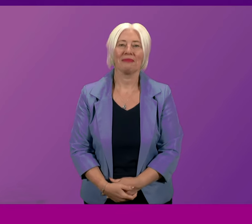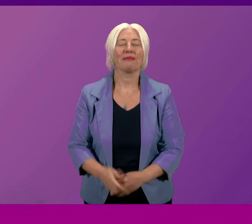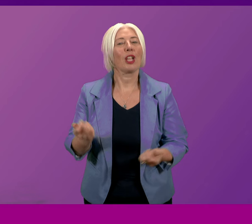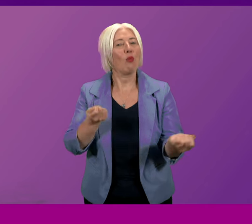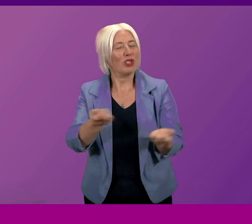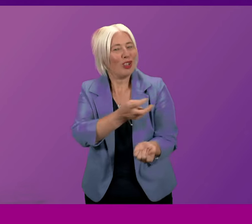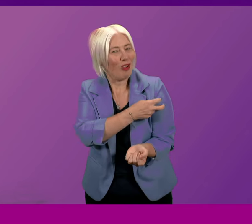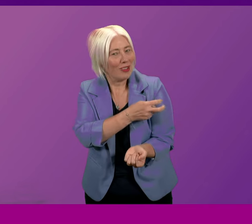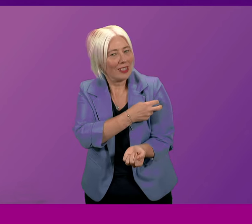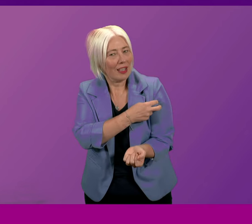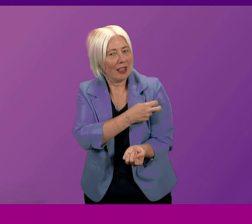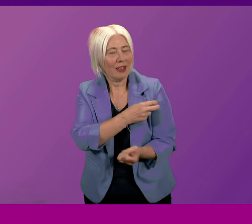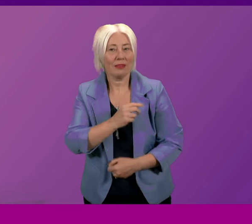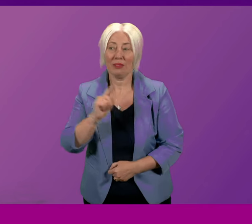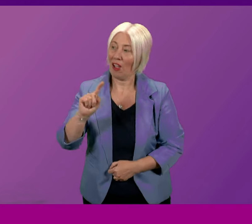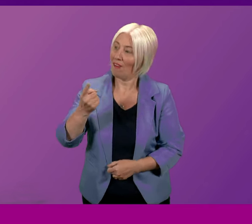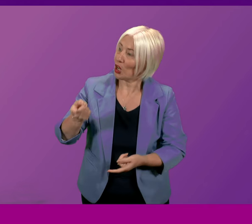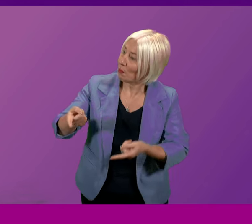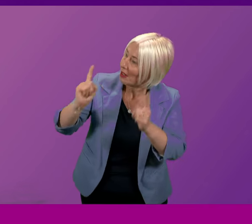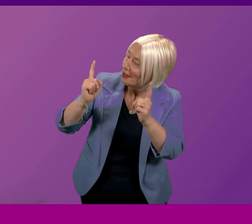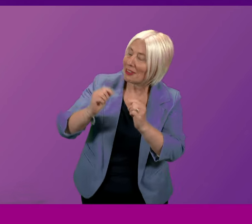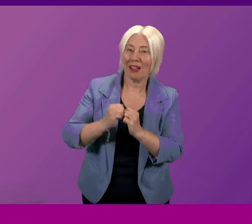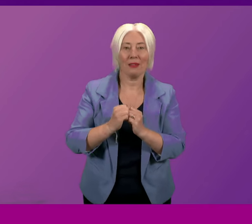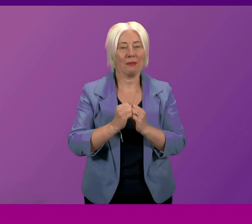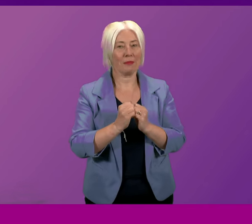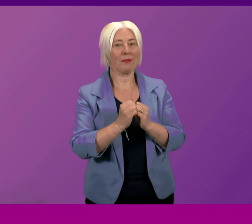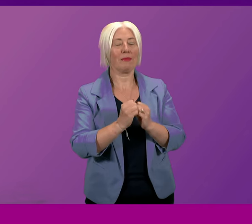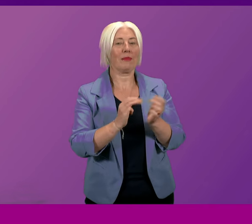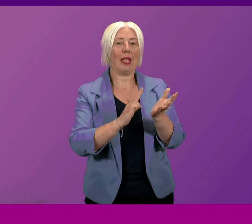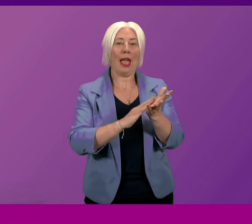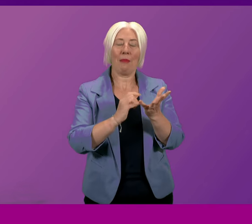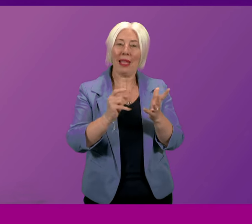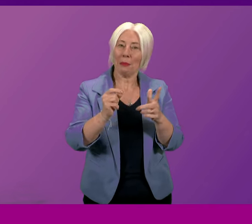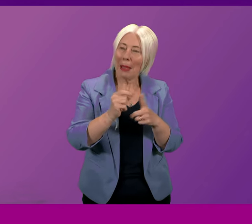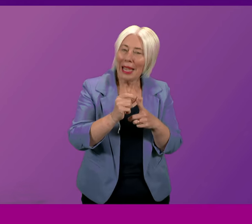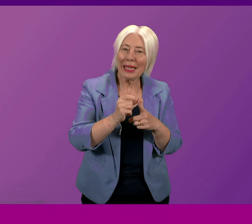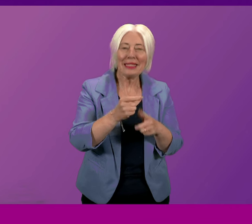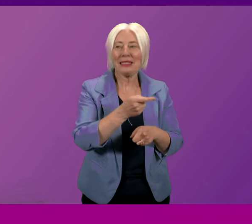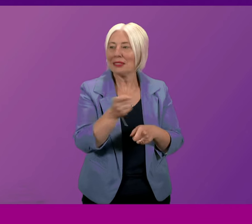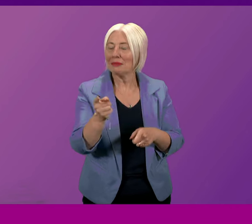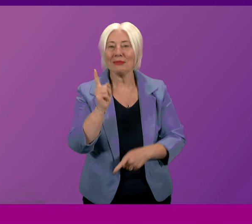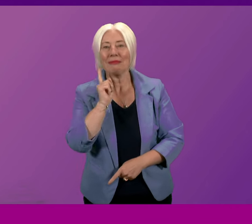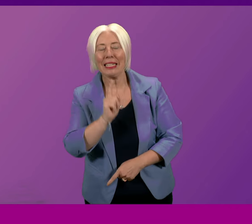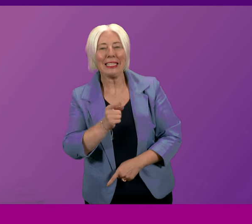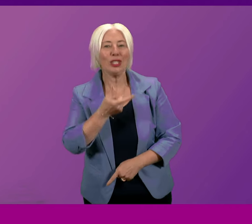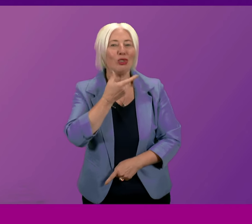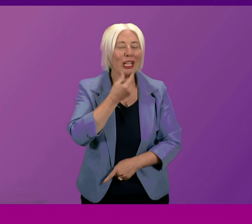Presiding Officer, First Minister, members of the Scottish Parliament, ladies and